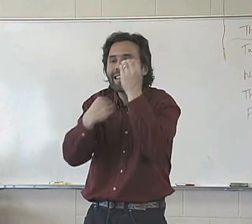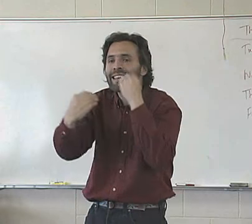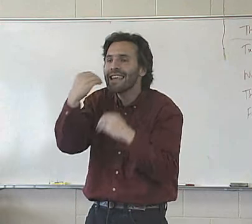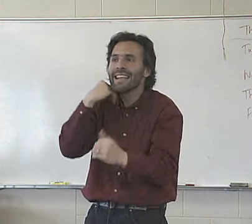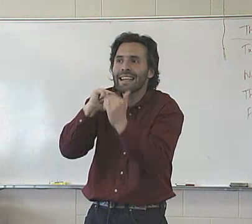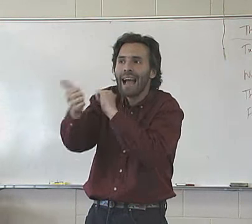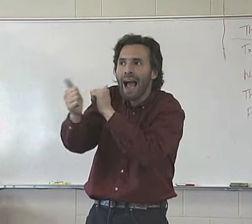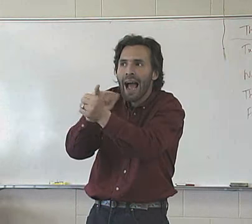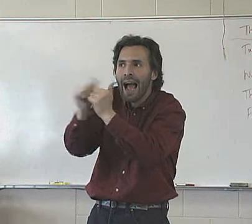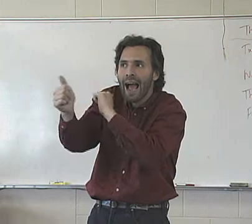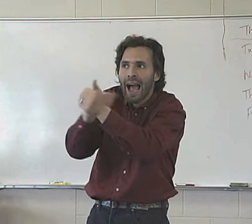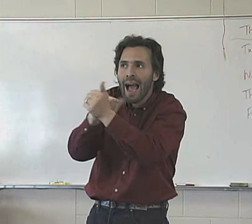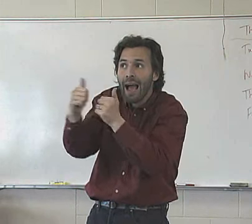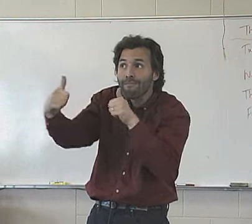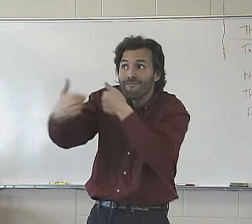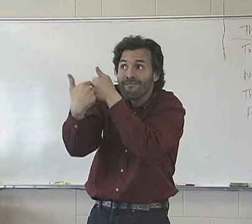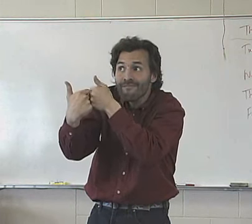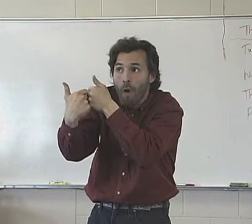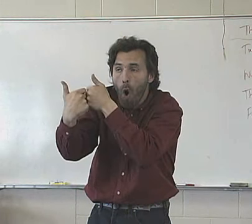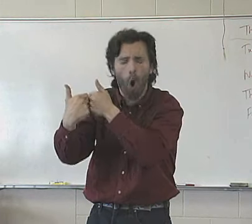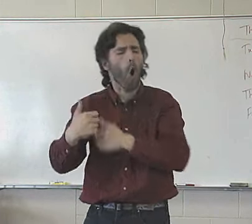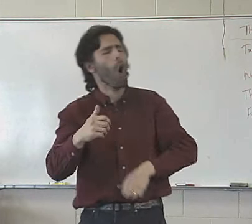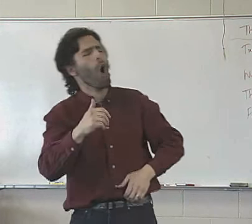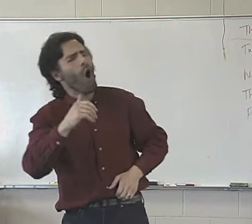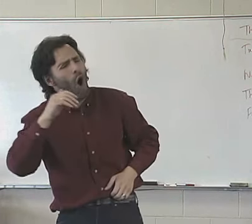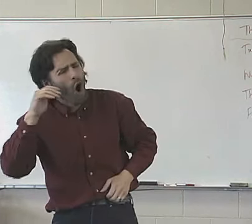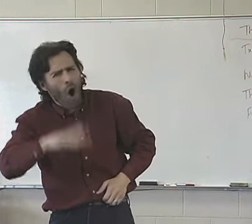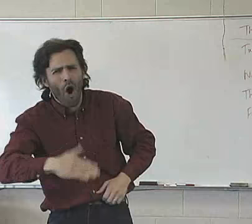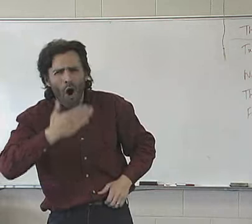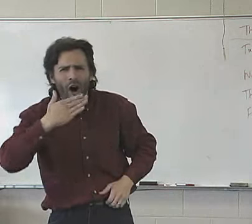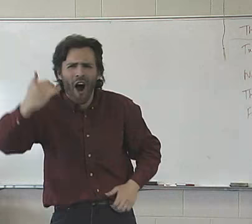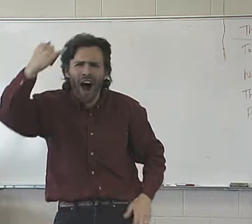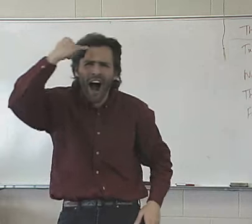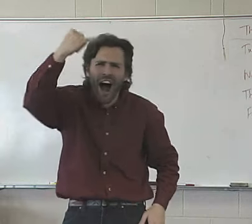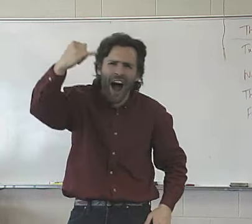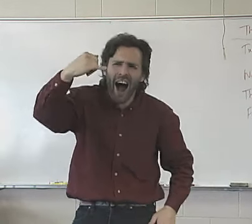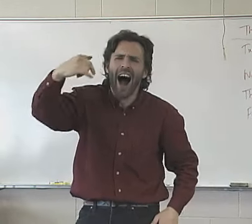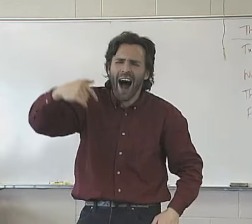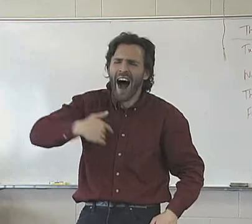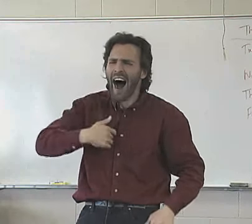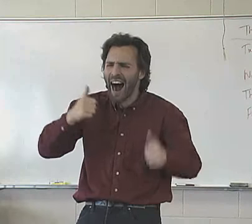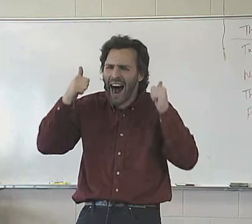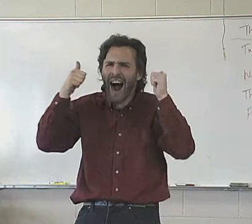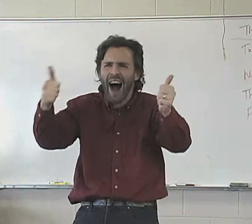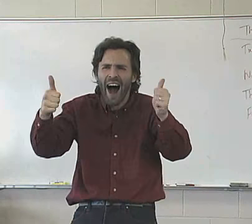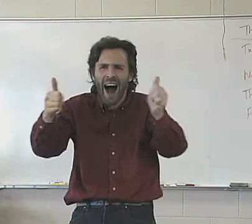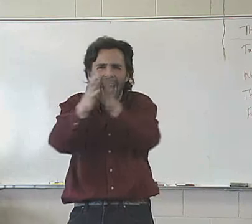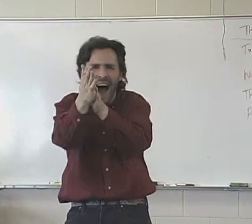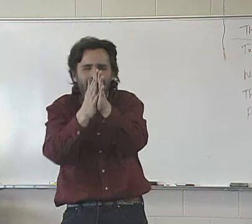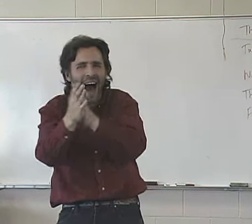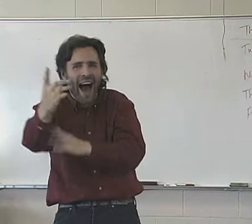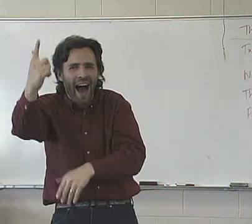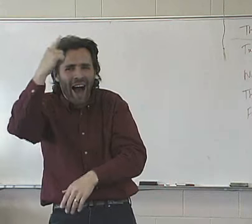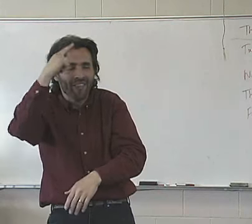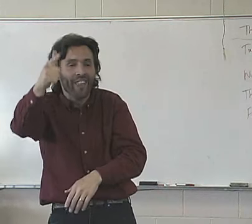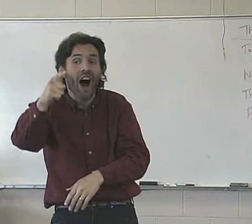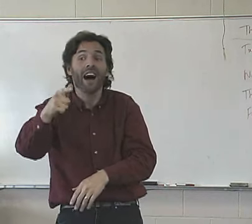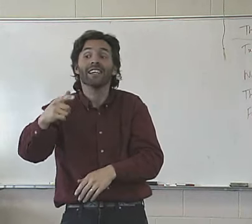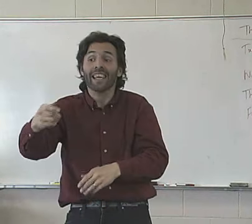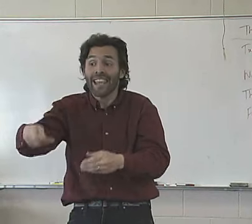competition?" "Oh, that's a great idea," thought the troll. "Oh, I'm on." And he thought he was going to have a nice piece of Ash Lad for dessert.